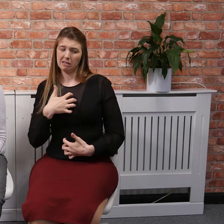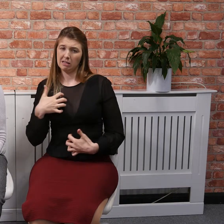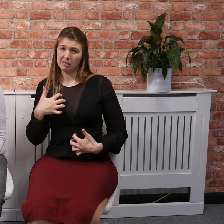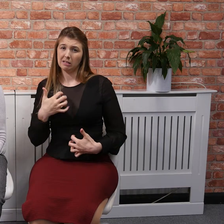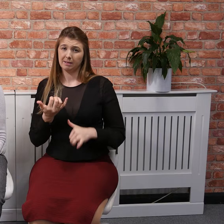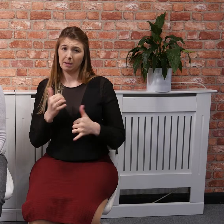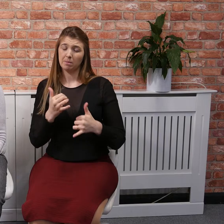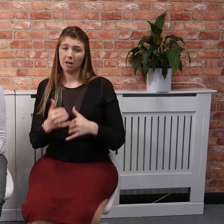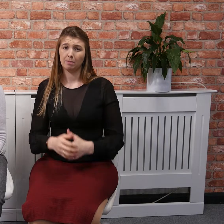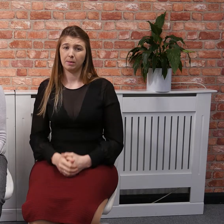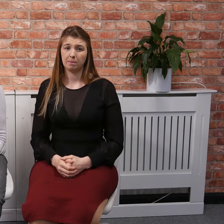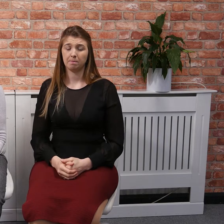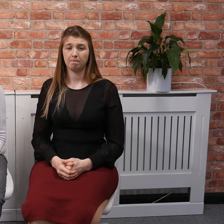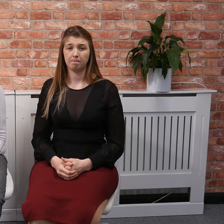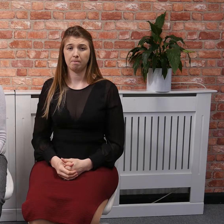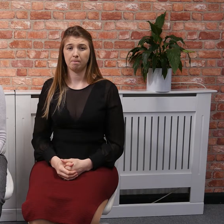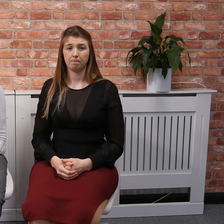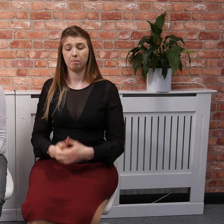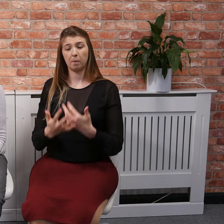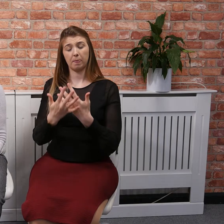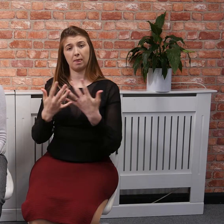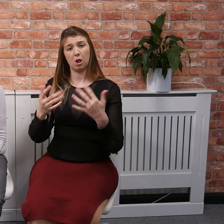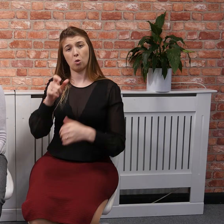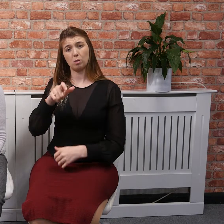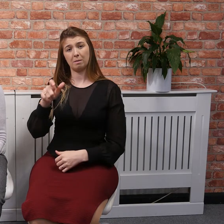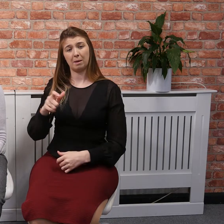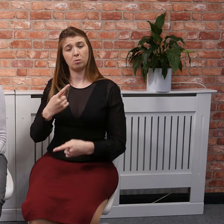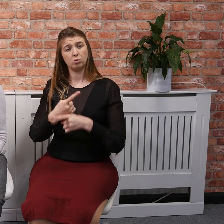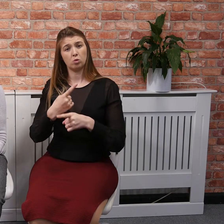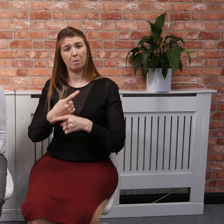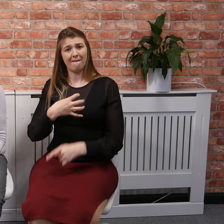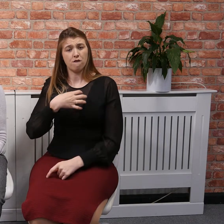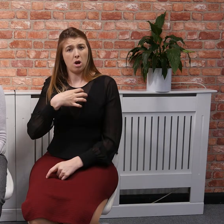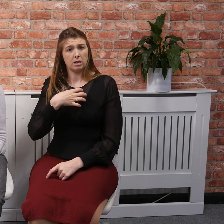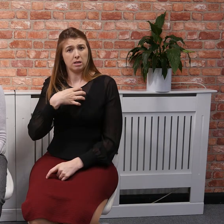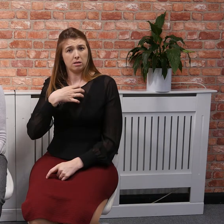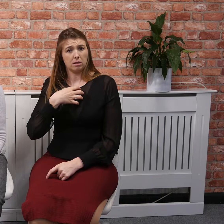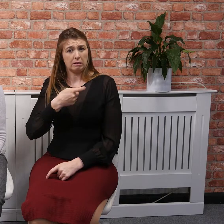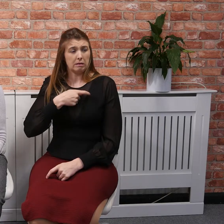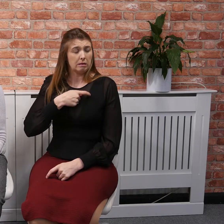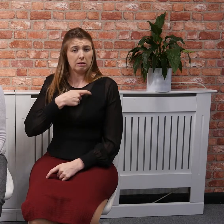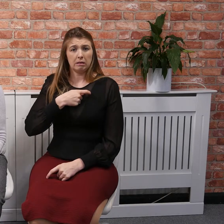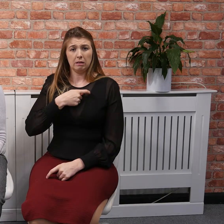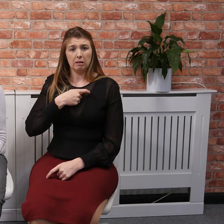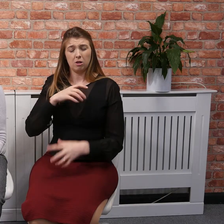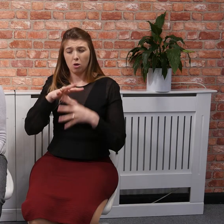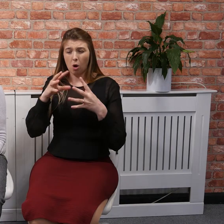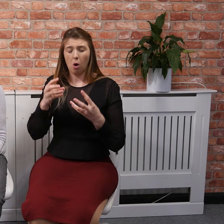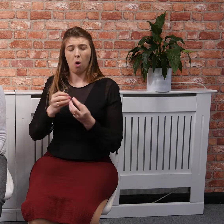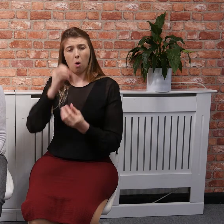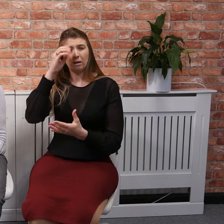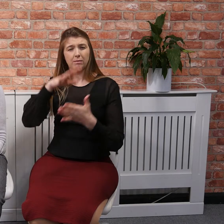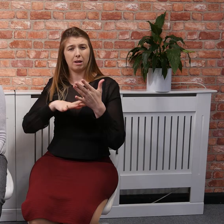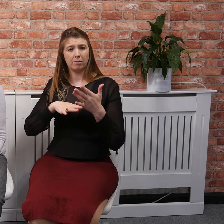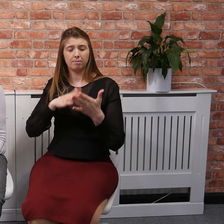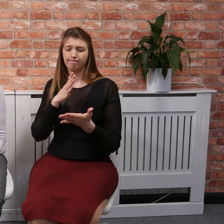People talk about being frightened. The whole experience can be very frightening, sometimes particularly in